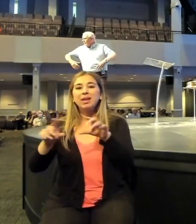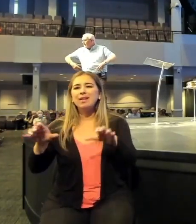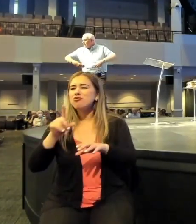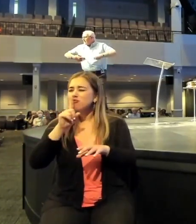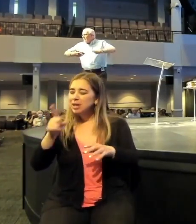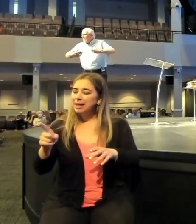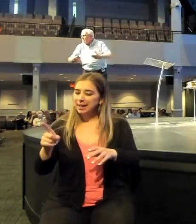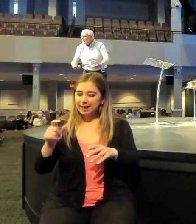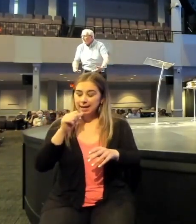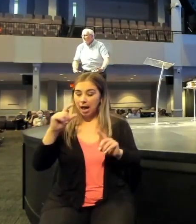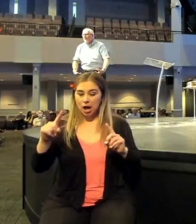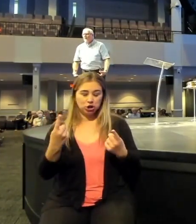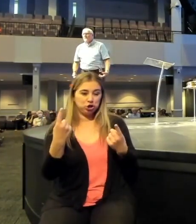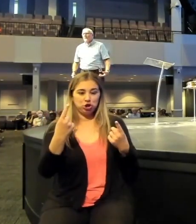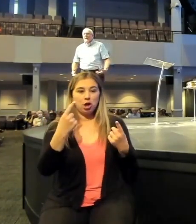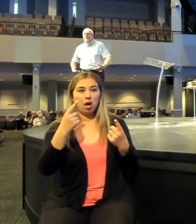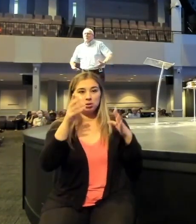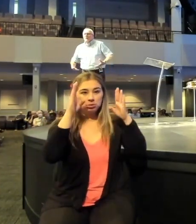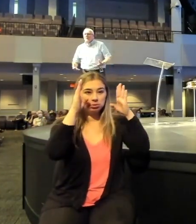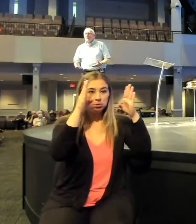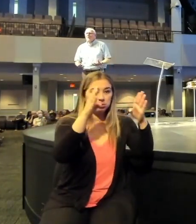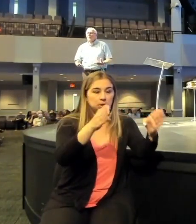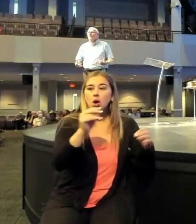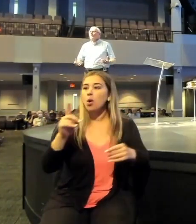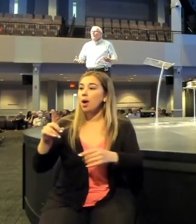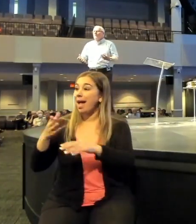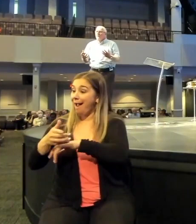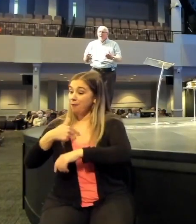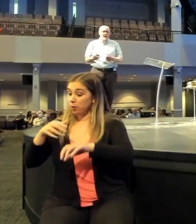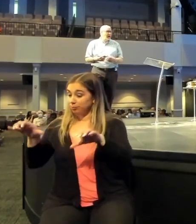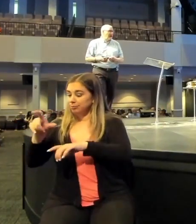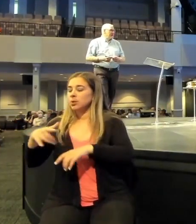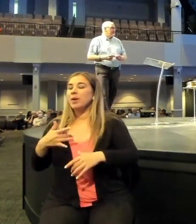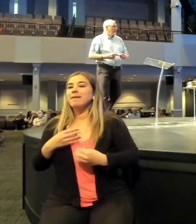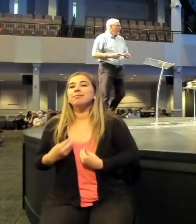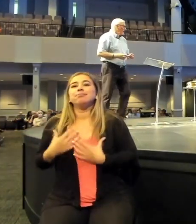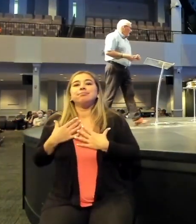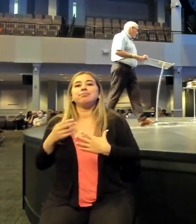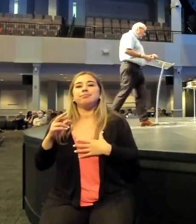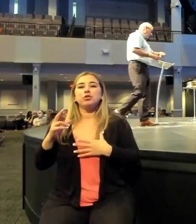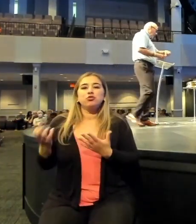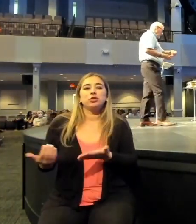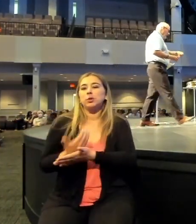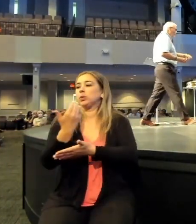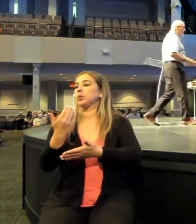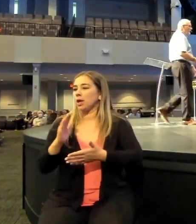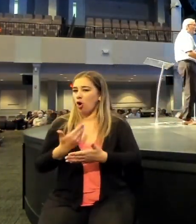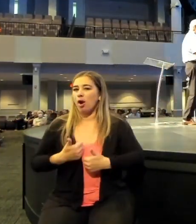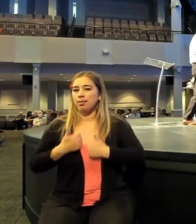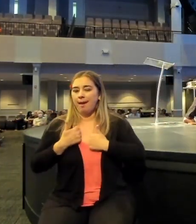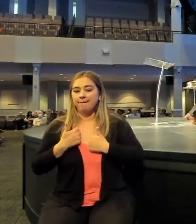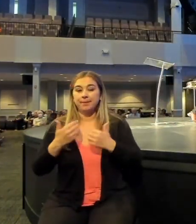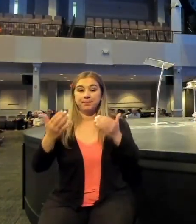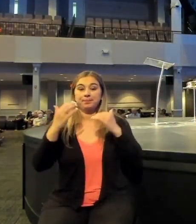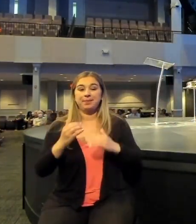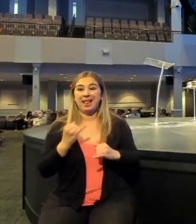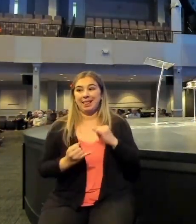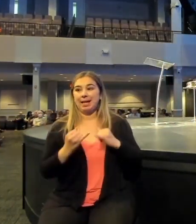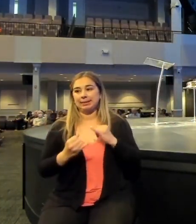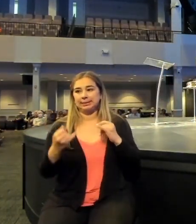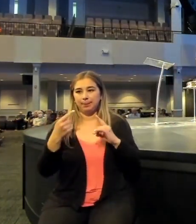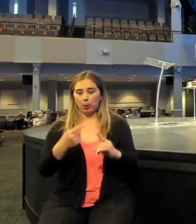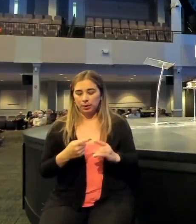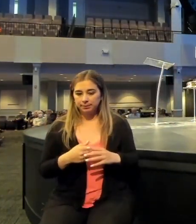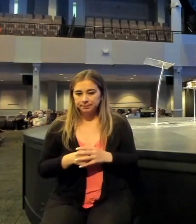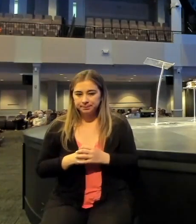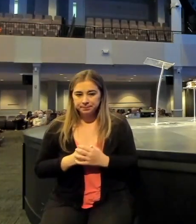bring a fresh creation so that after we've done them, we feel revitalized in our life. Let me go to my last final